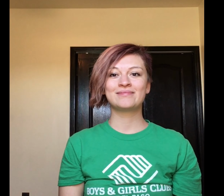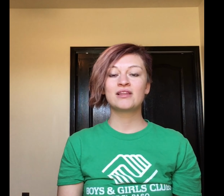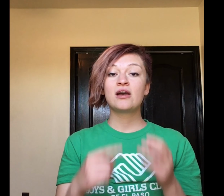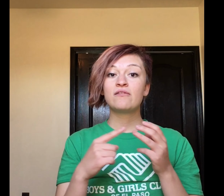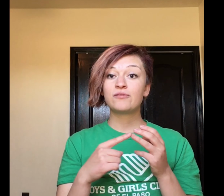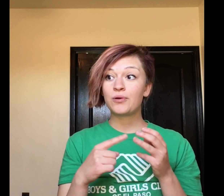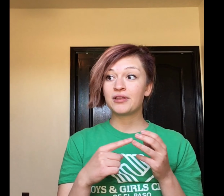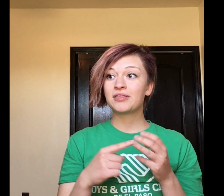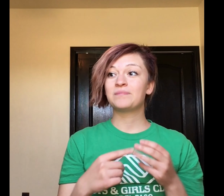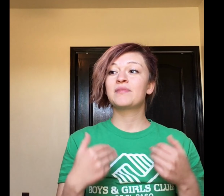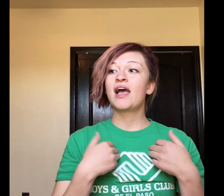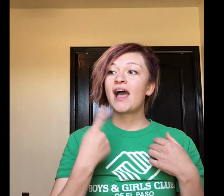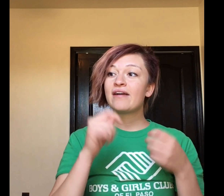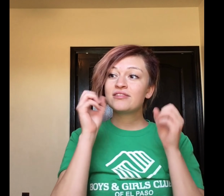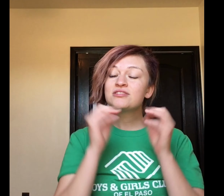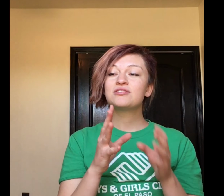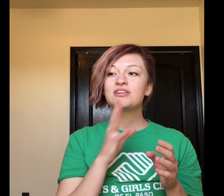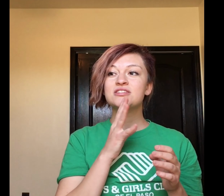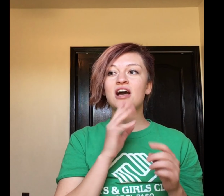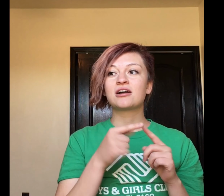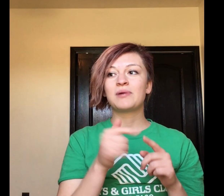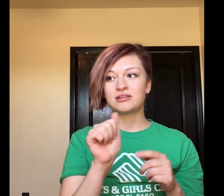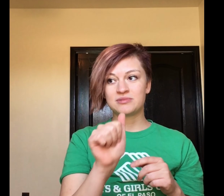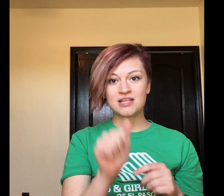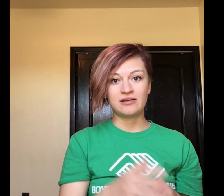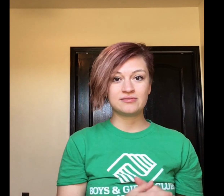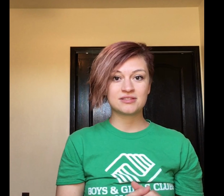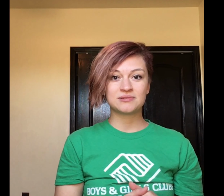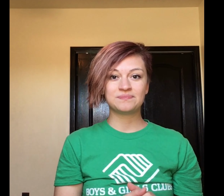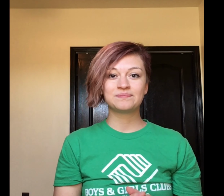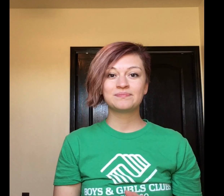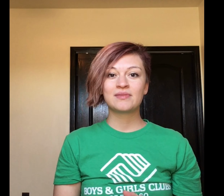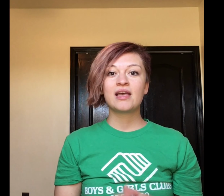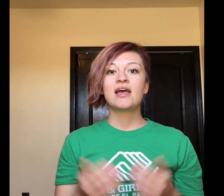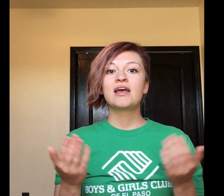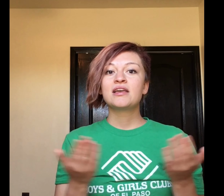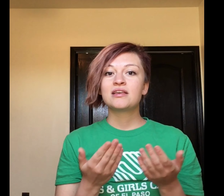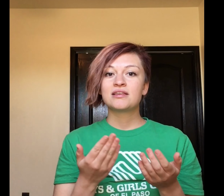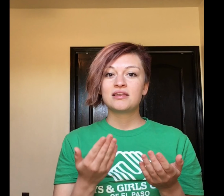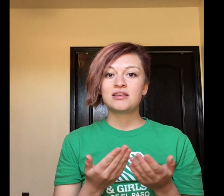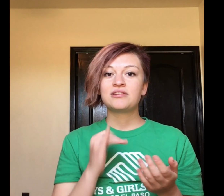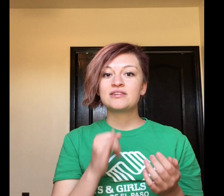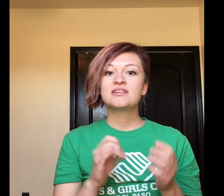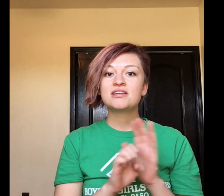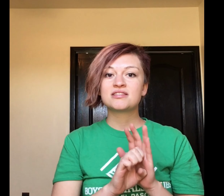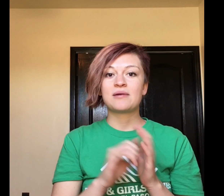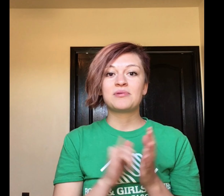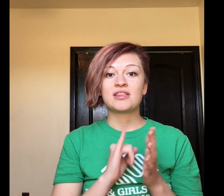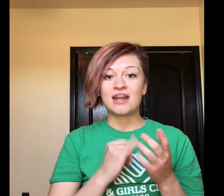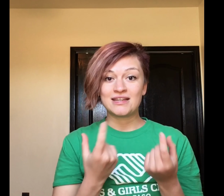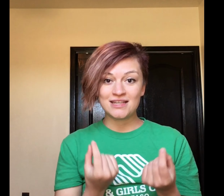Fourth, have the students talk about themselves. Here is an example that I did.